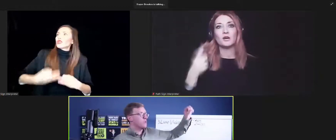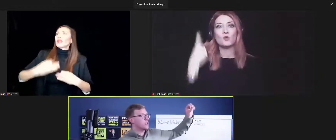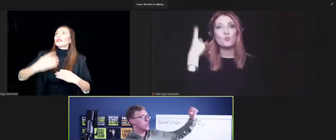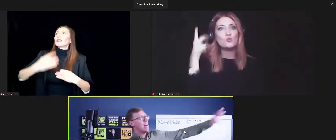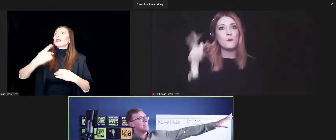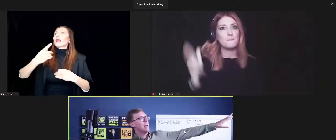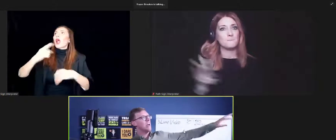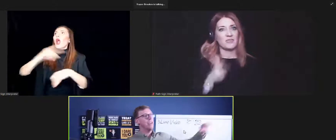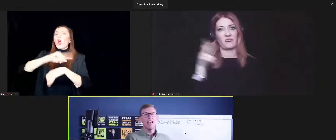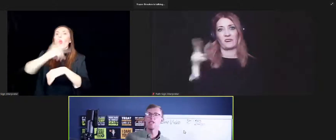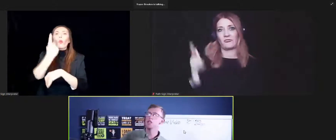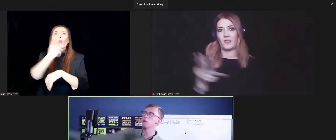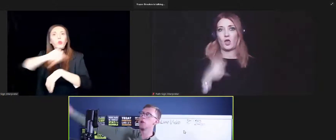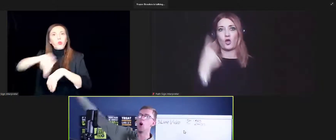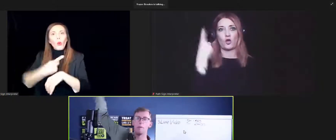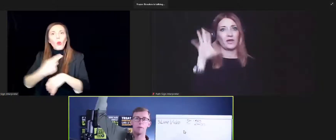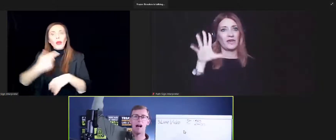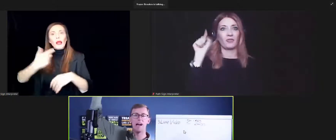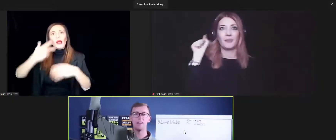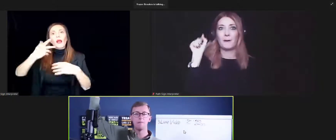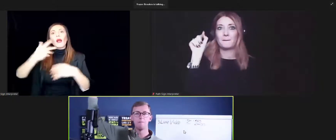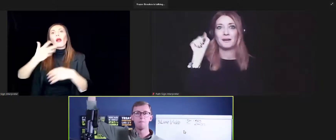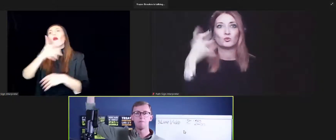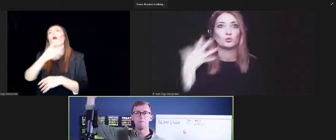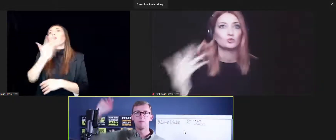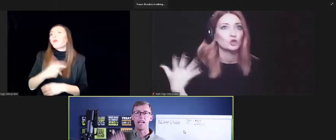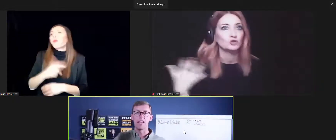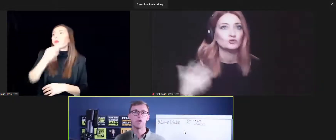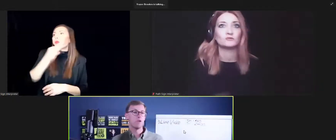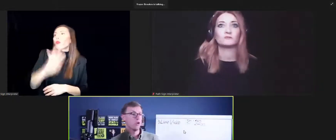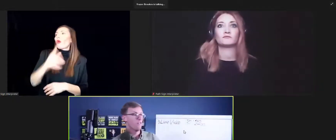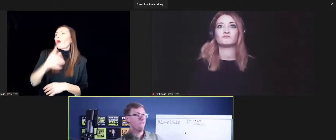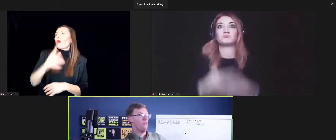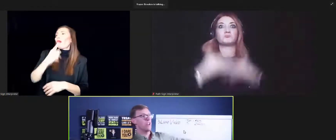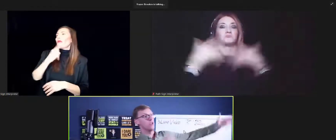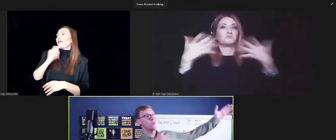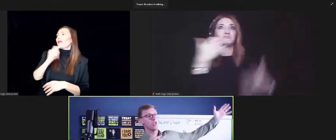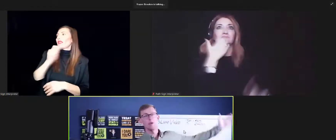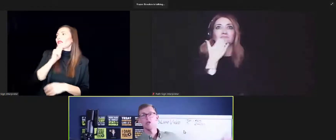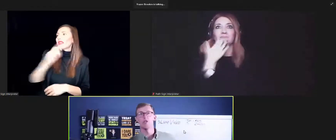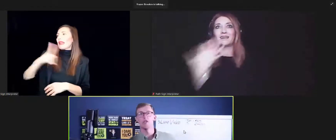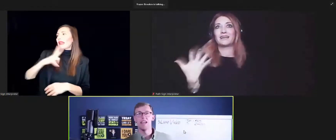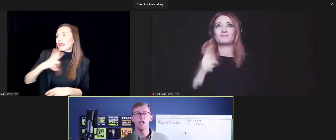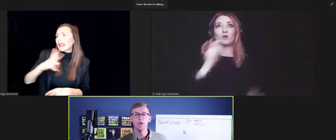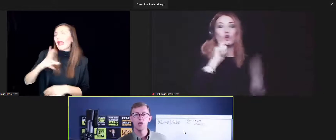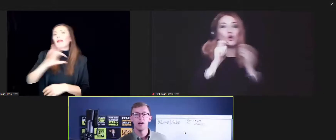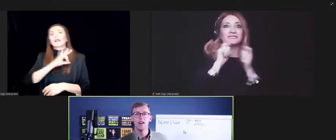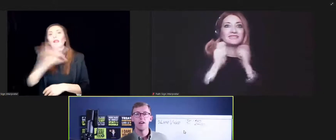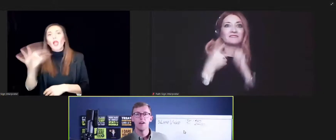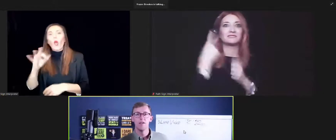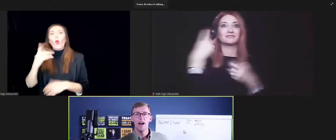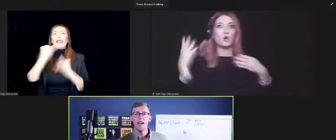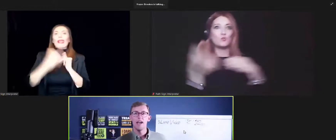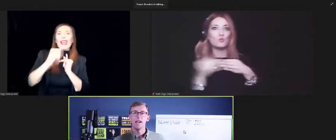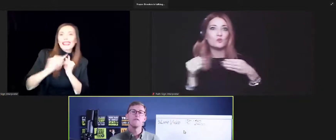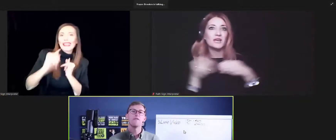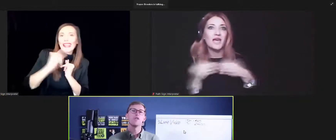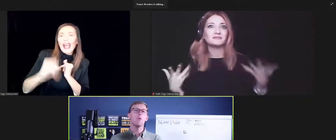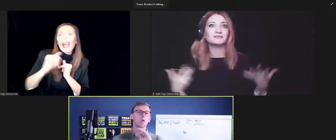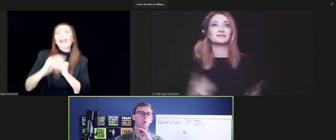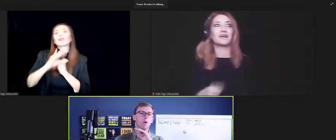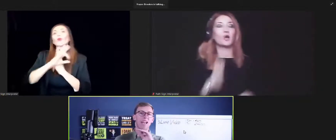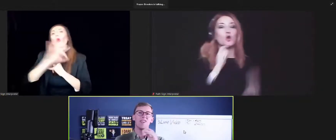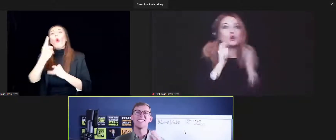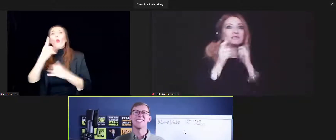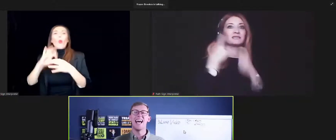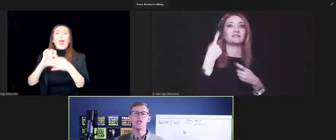interview a sideline, interview an upline, interview another friend who's doing something else, right? Because if you do it with